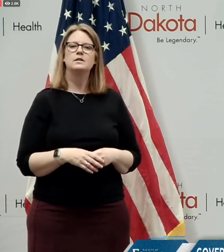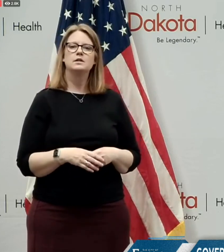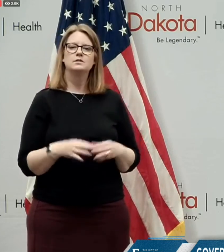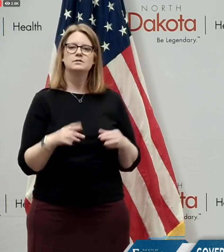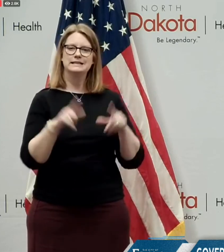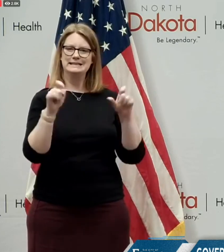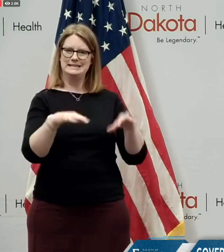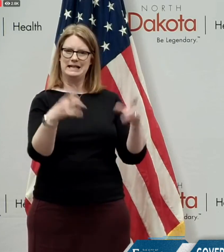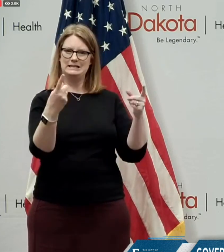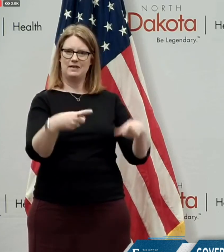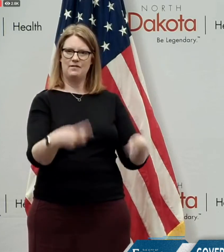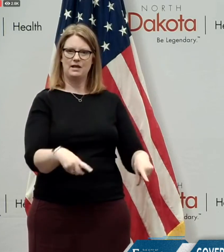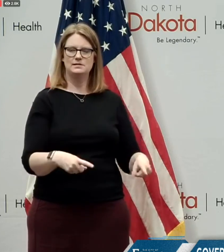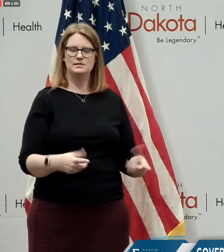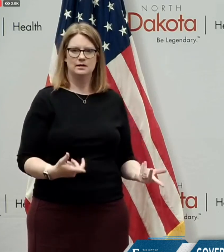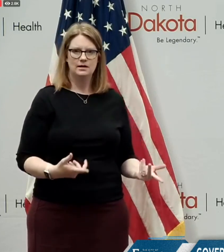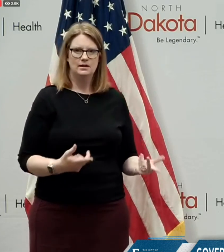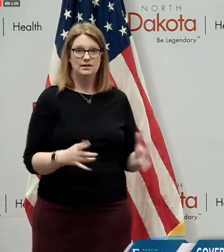pretty amazing to see